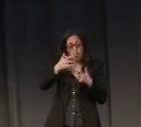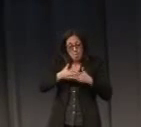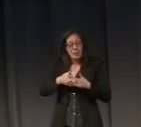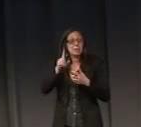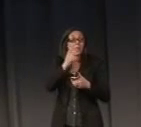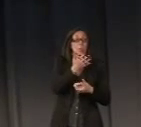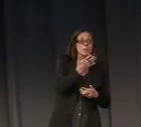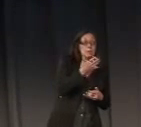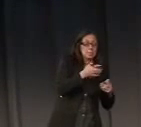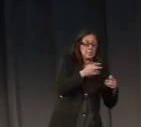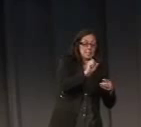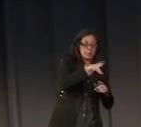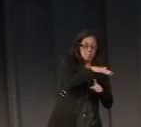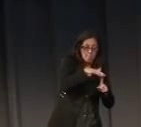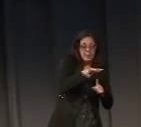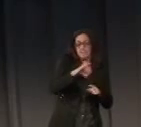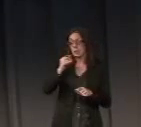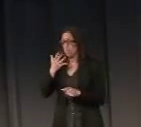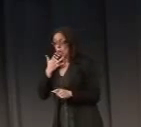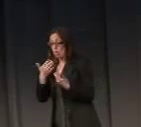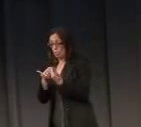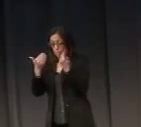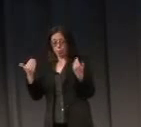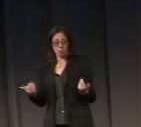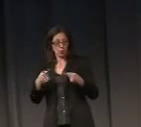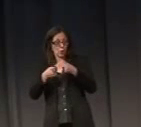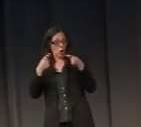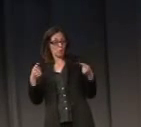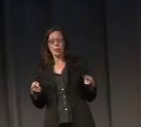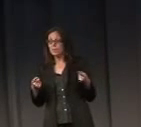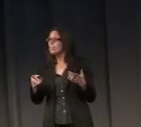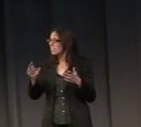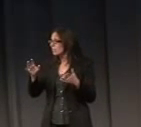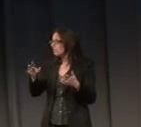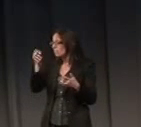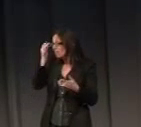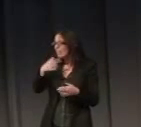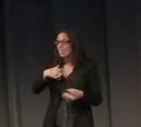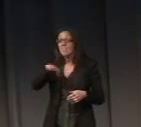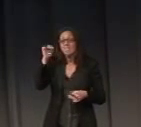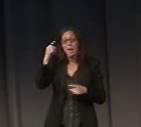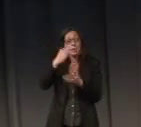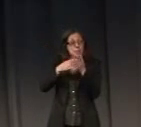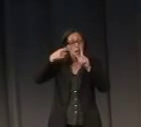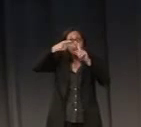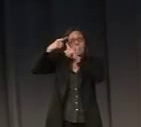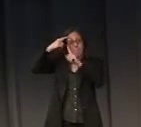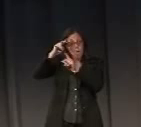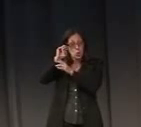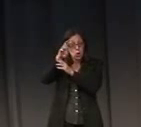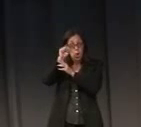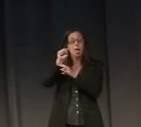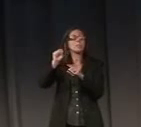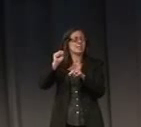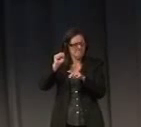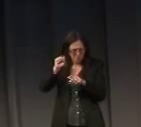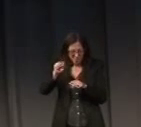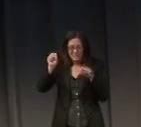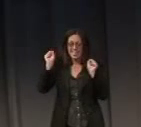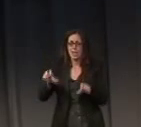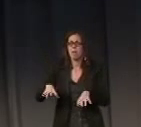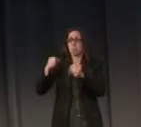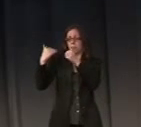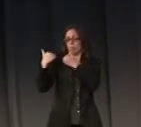primary visual cortex that there are neurons that are capable of performing exactly the operation that is required. Importantly,